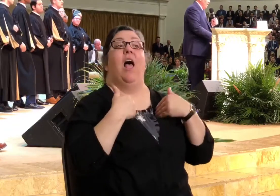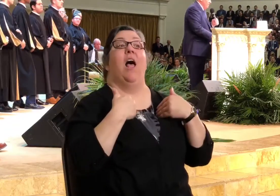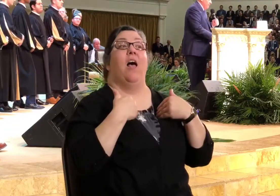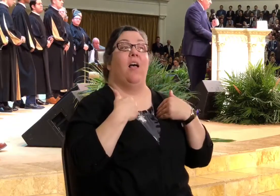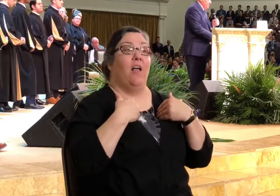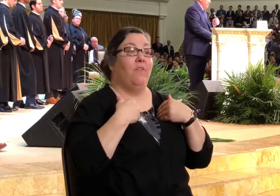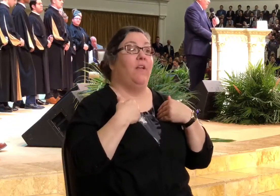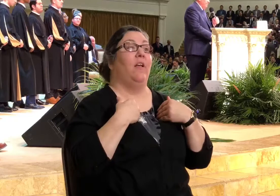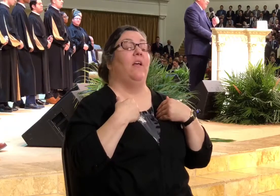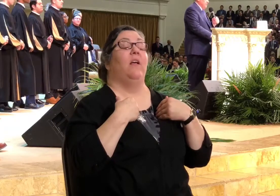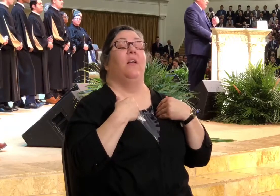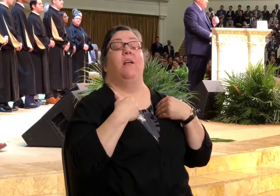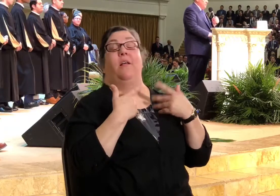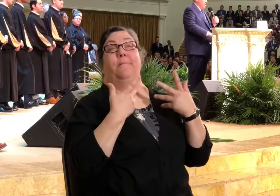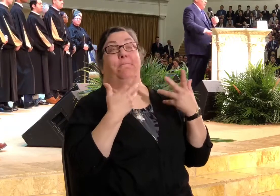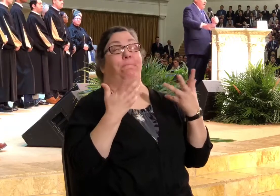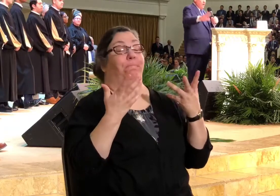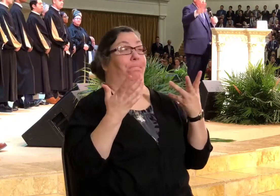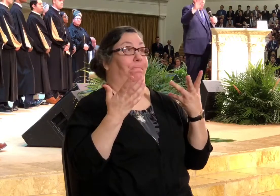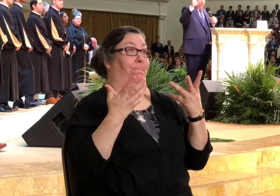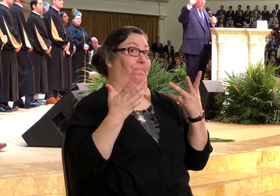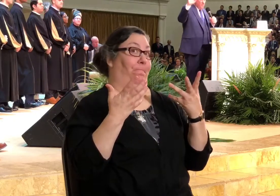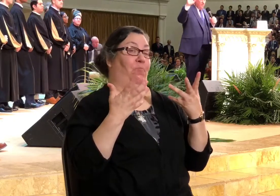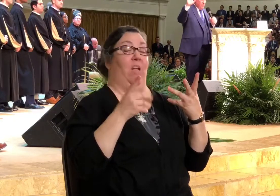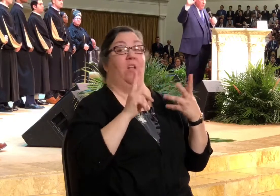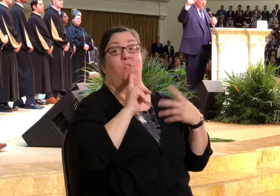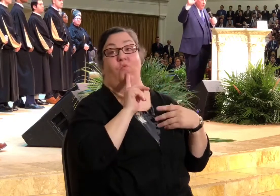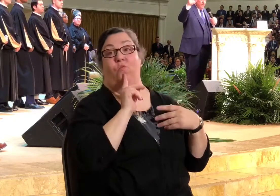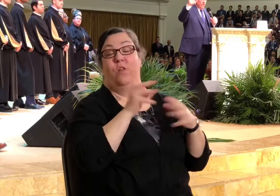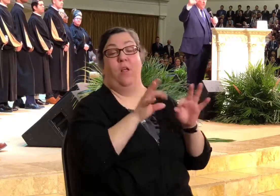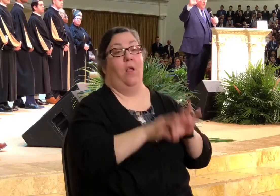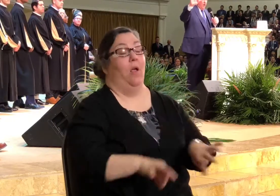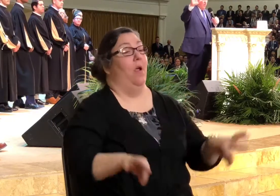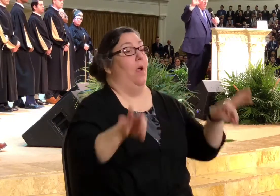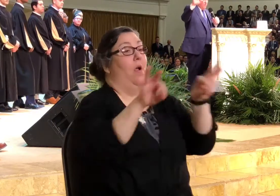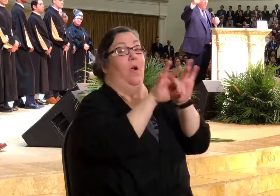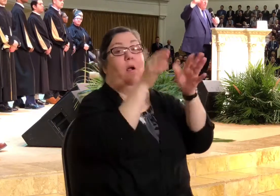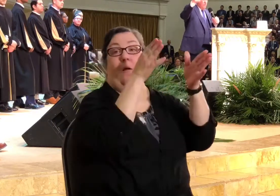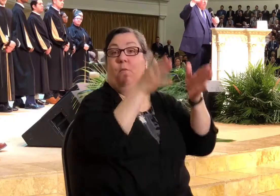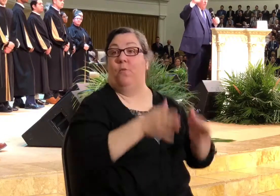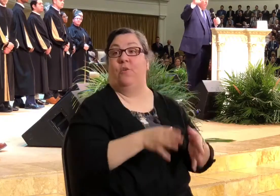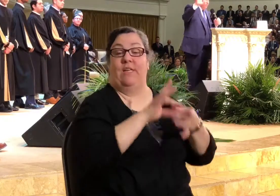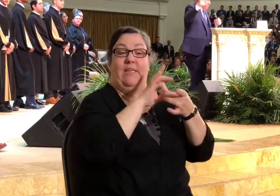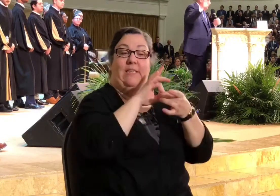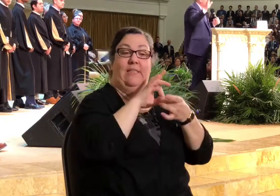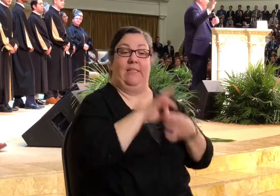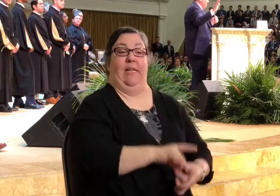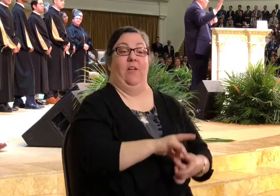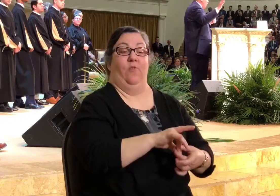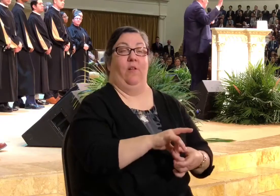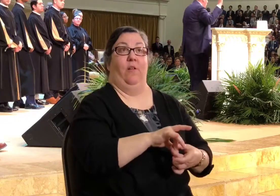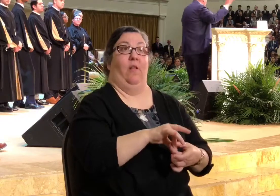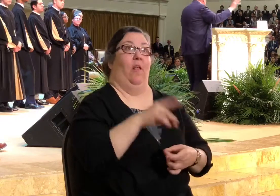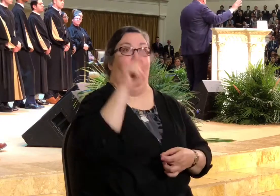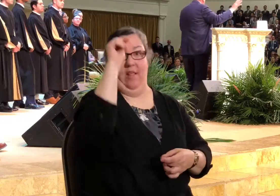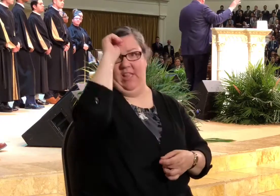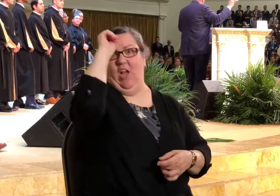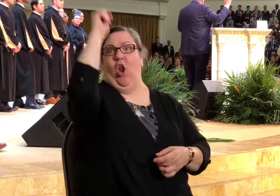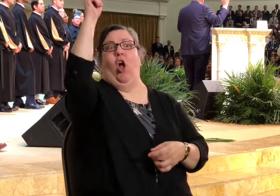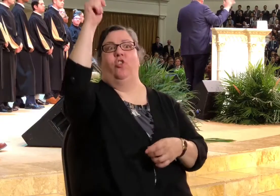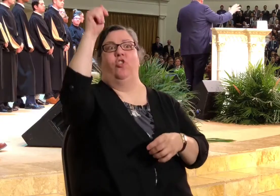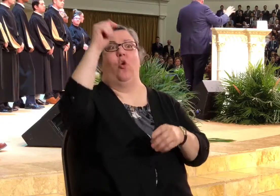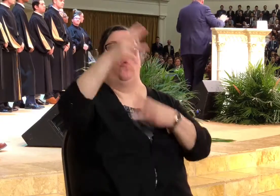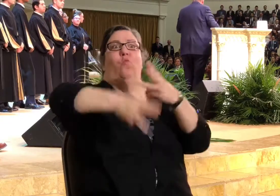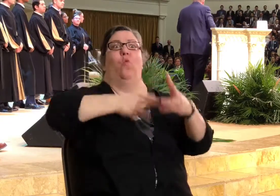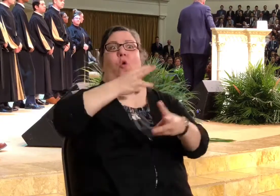just one of the, just one of the core people to the whole theological worldview